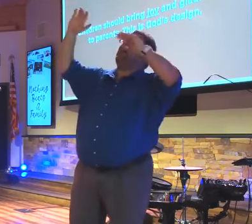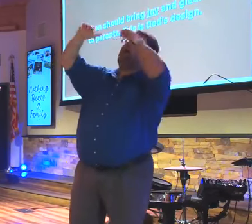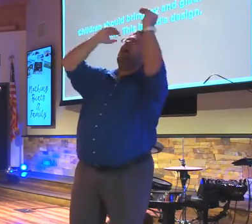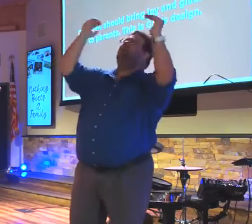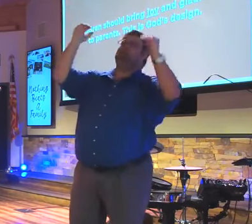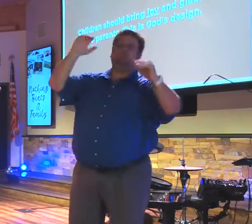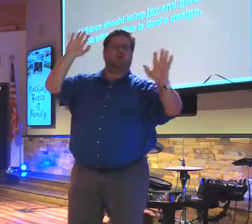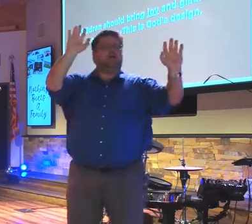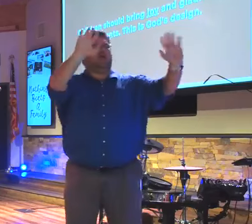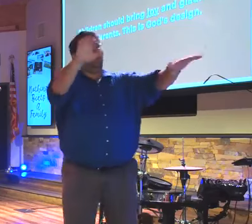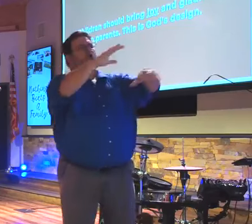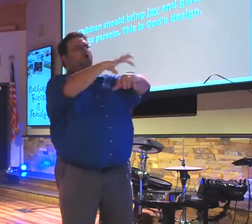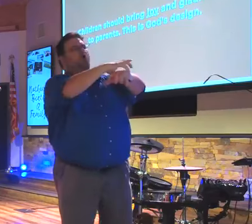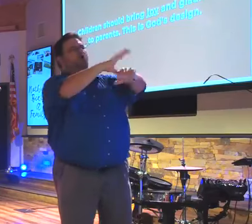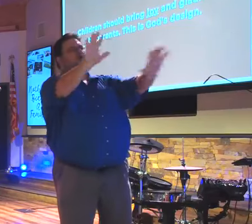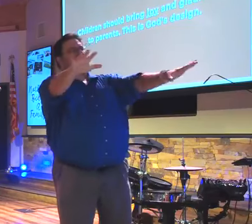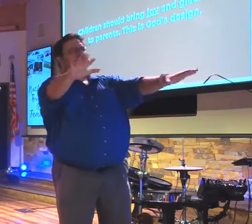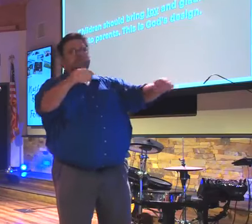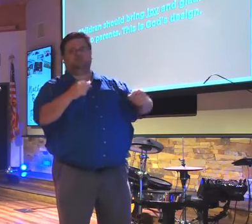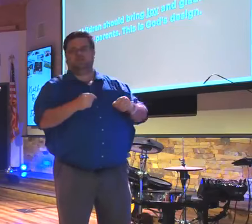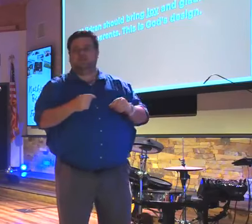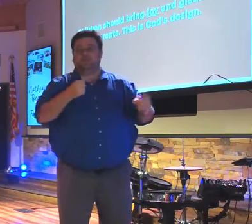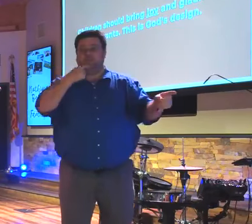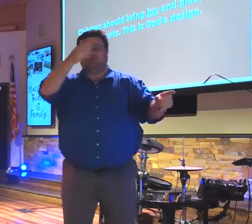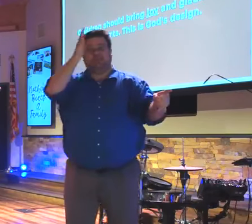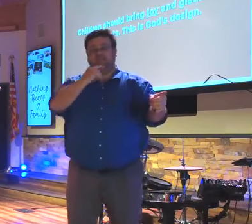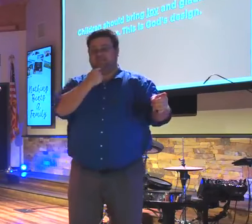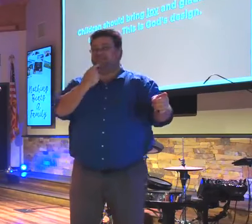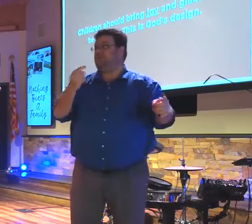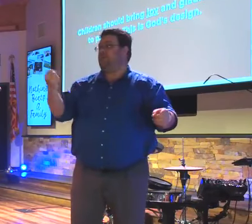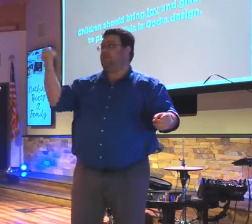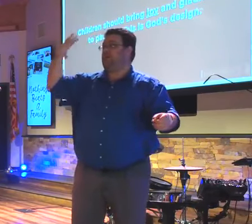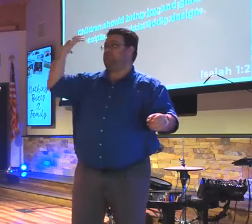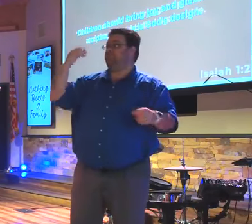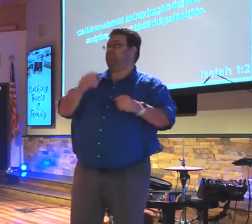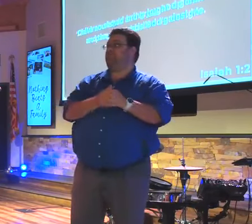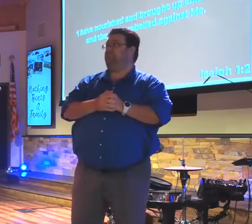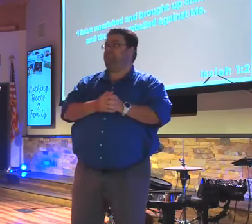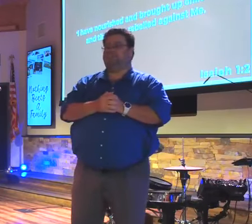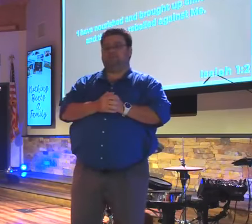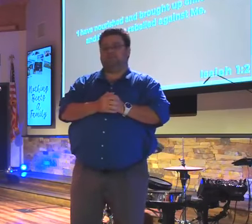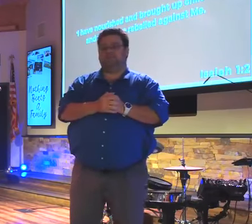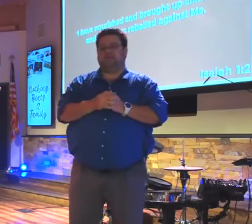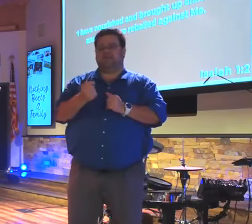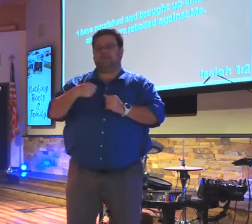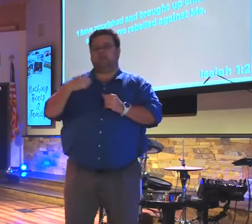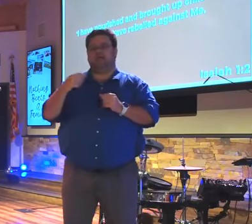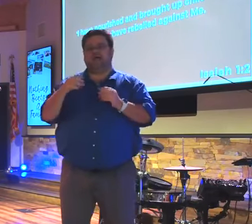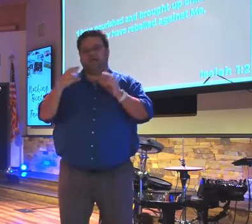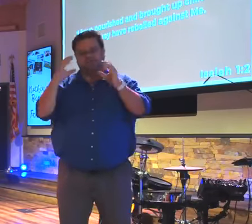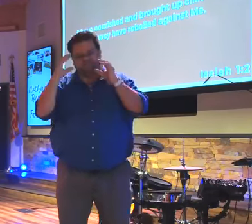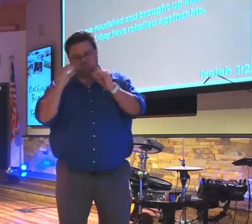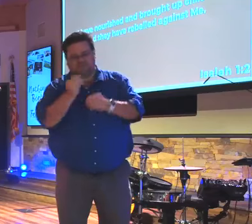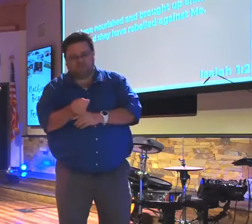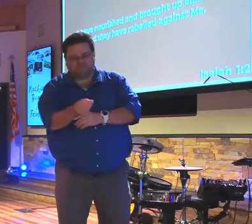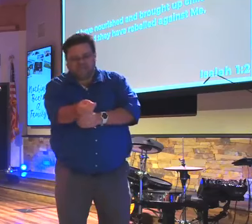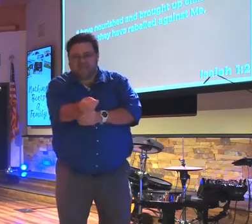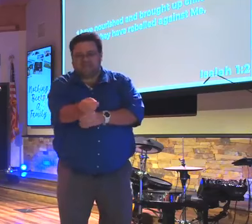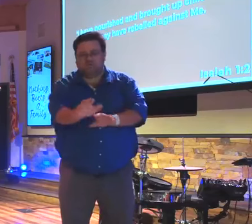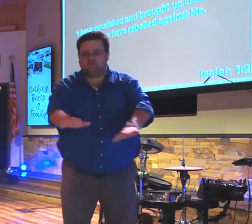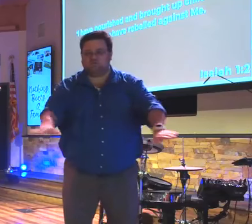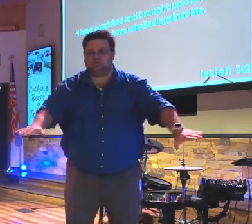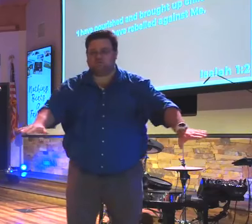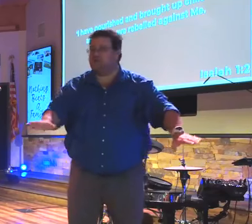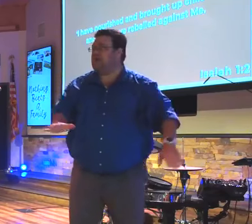It's like, whoa, you know. And then here's what God says. Let's bring it up on the screen. Here's what God, I have nourished and brought up children,